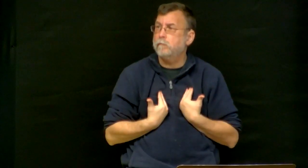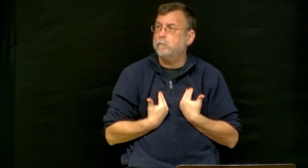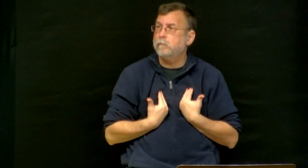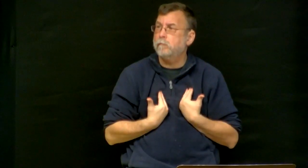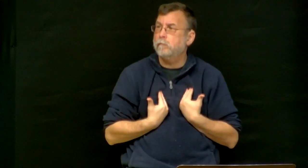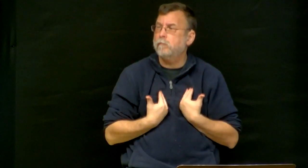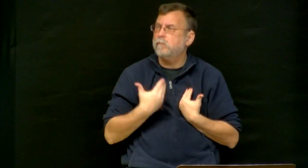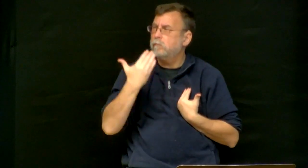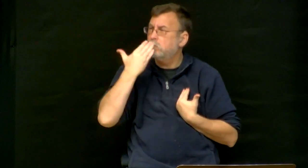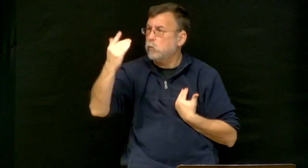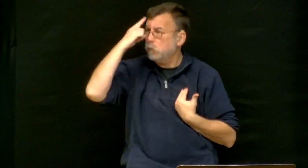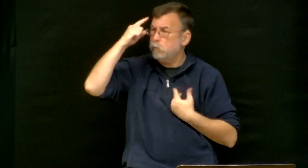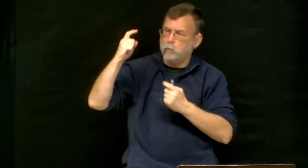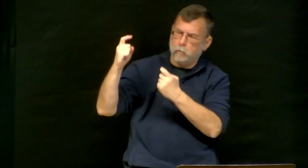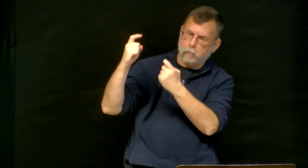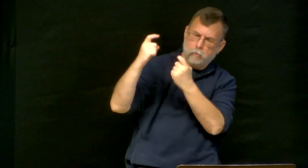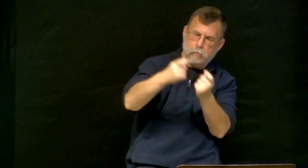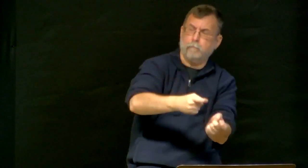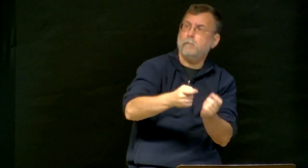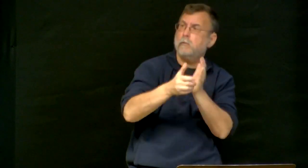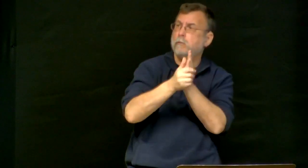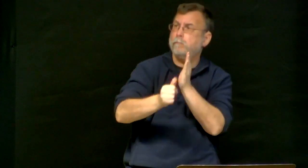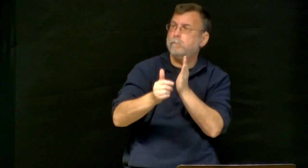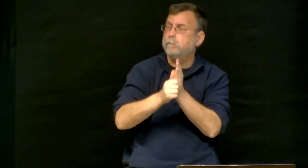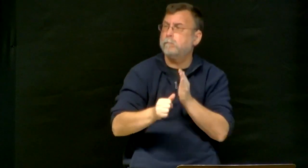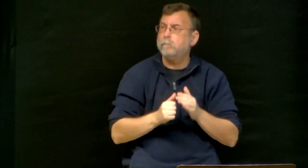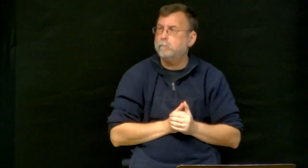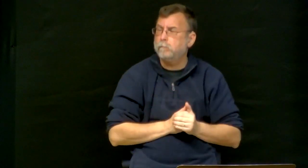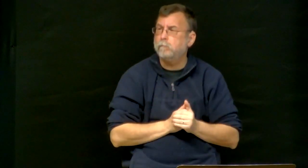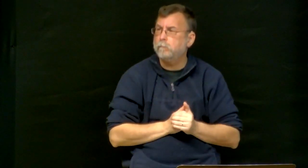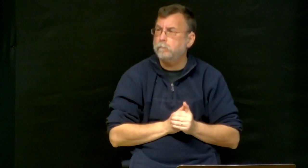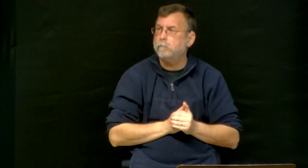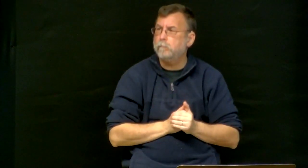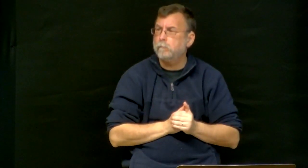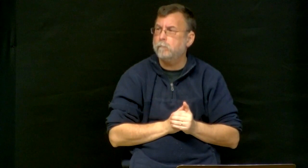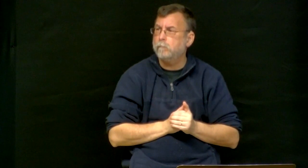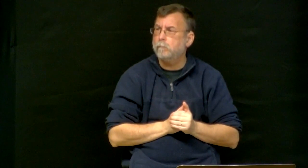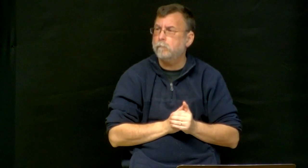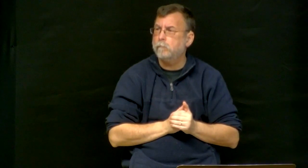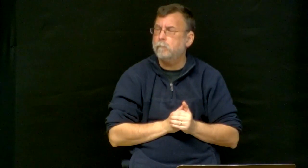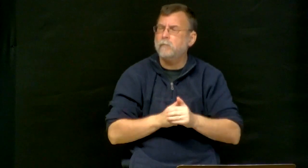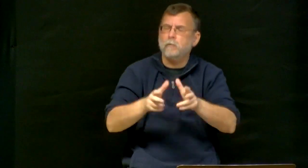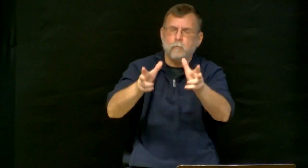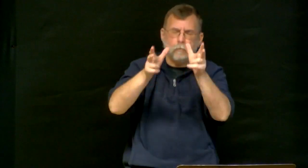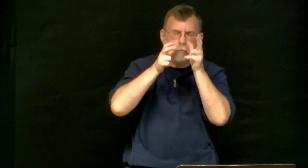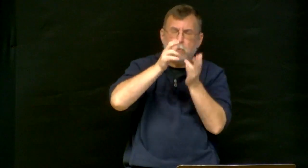With whatever skills we have, we serve you. Thank you for giving us our talent and our skills.